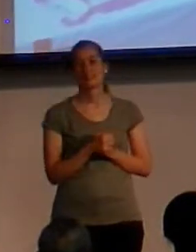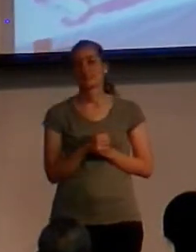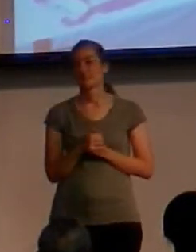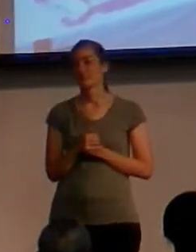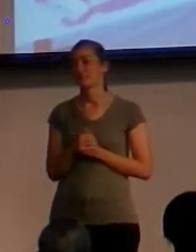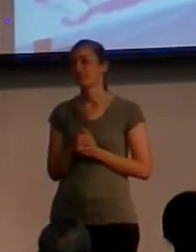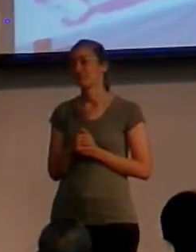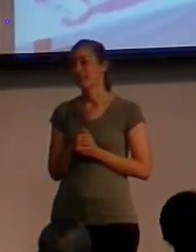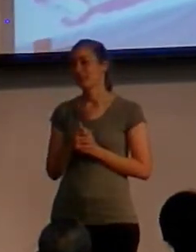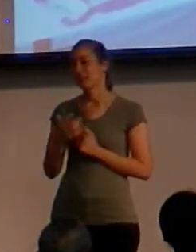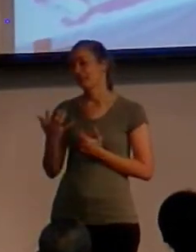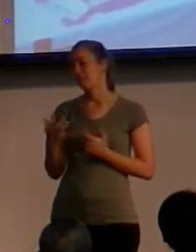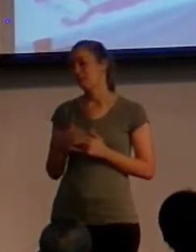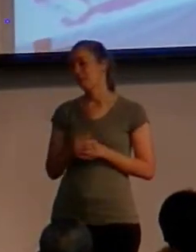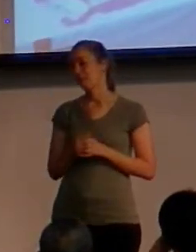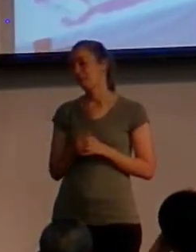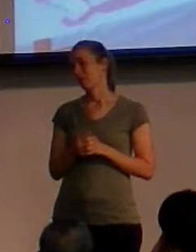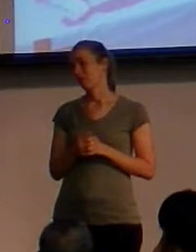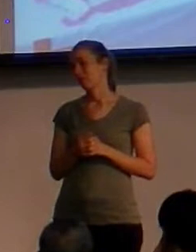Anyway, I put this